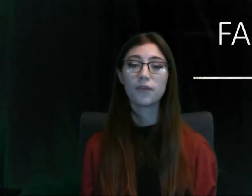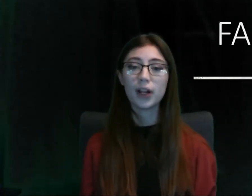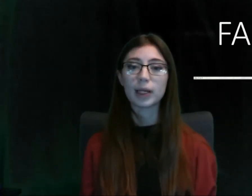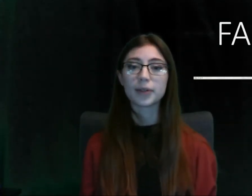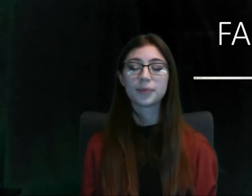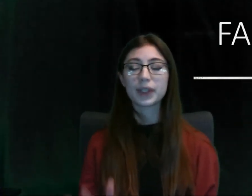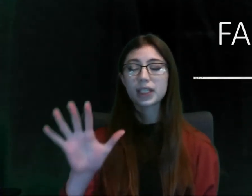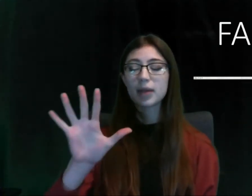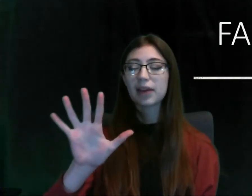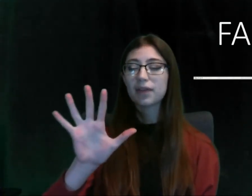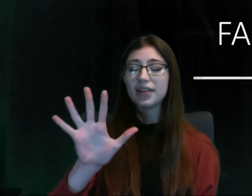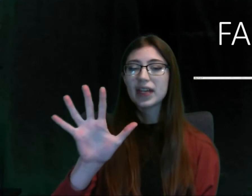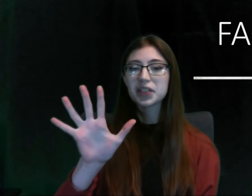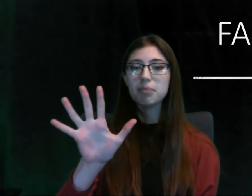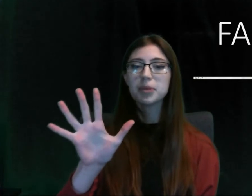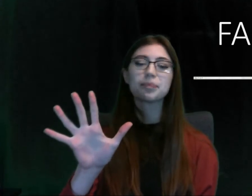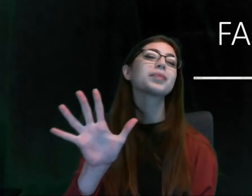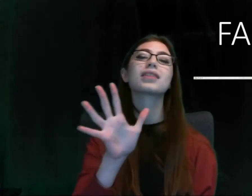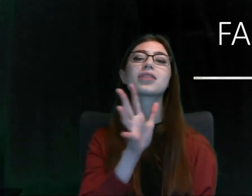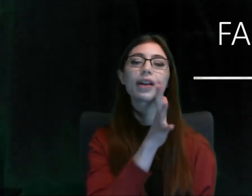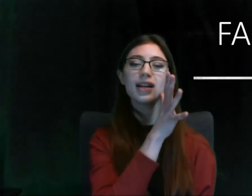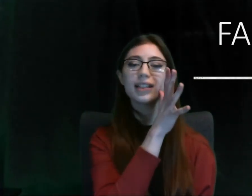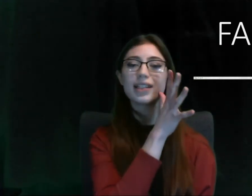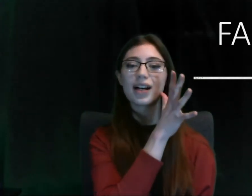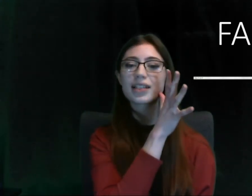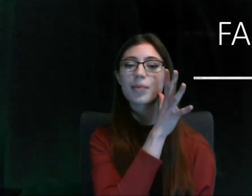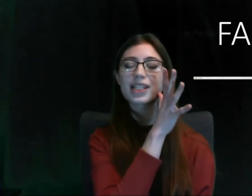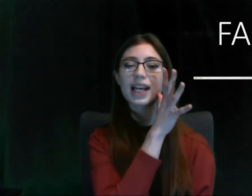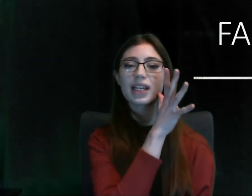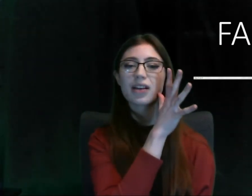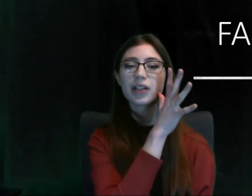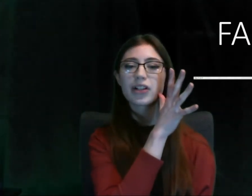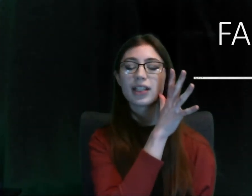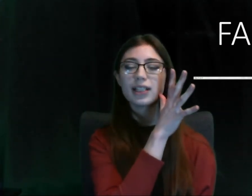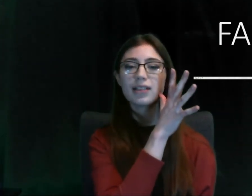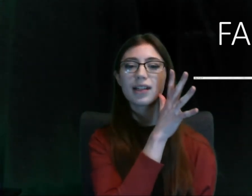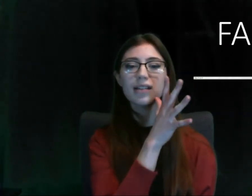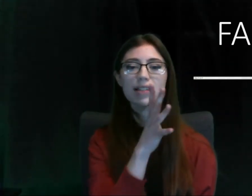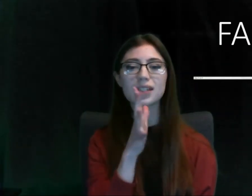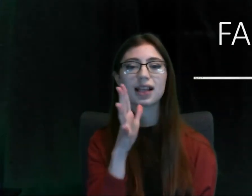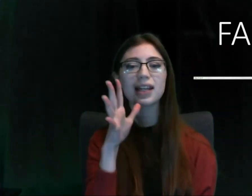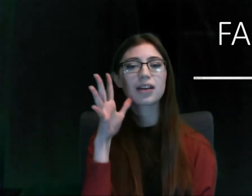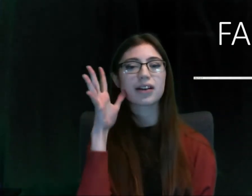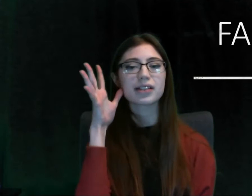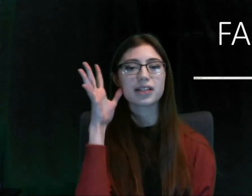Farmer, gonna make a 5 hand shape. Start it on the non-dominant side of your jawline and slide it across your